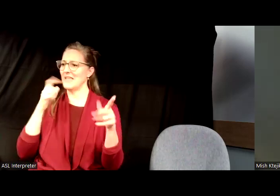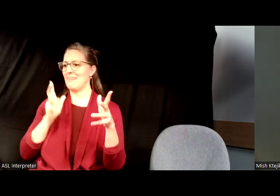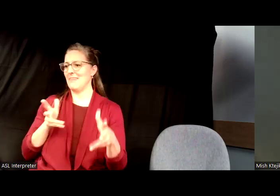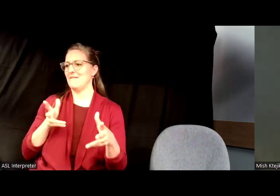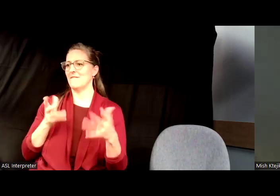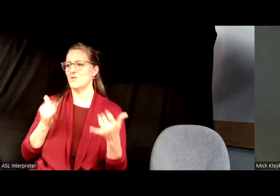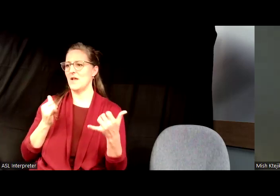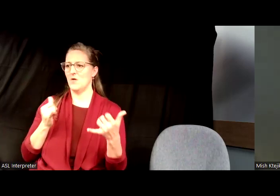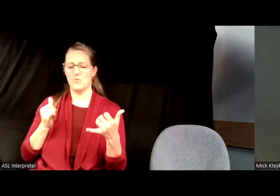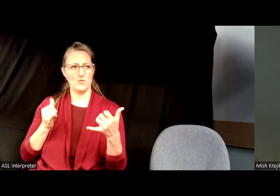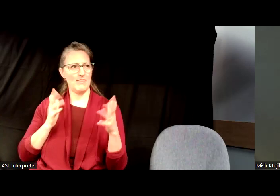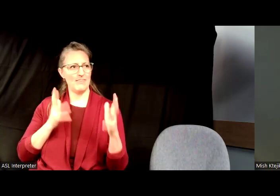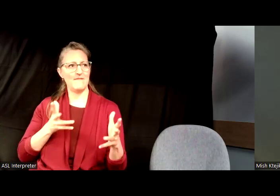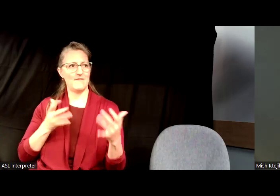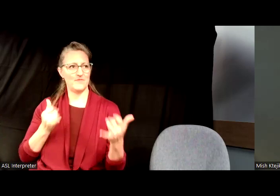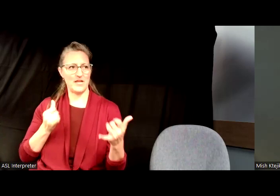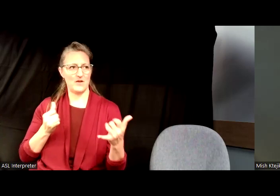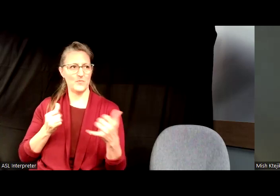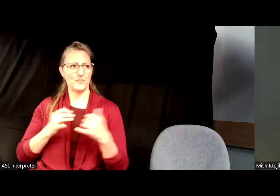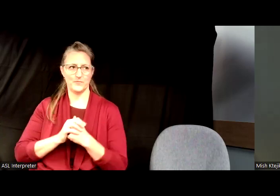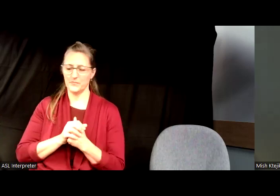Tammy says I'll leave it for now.